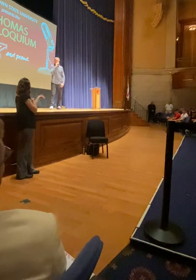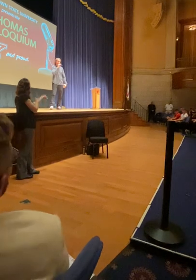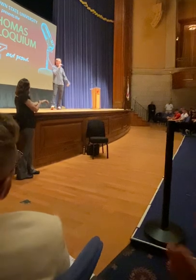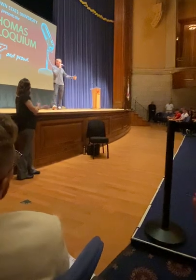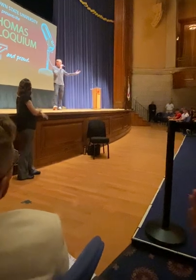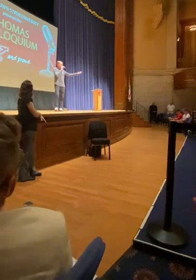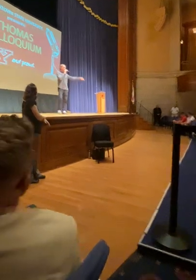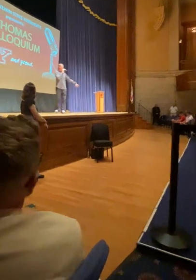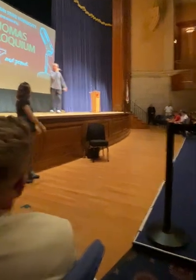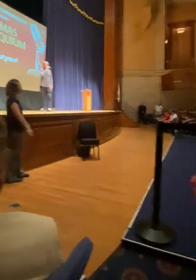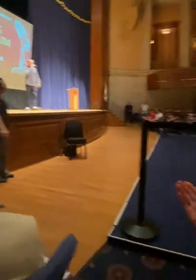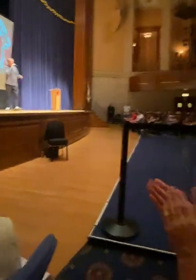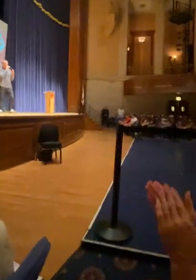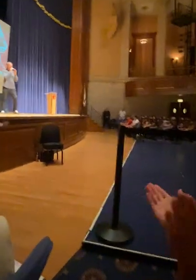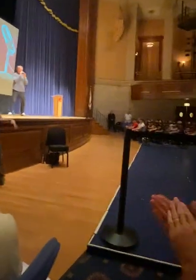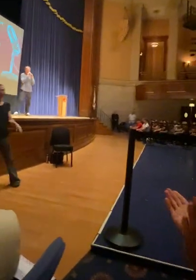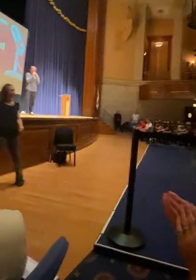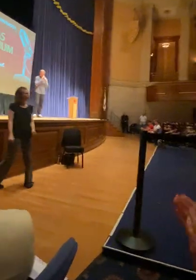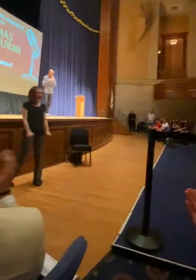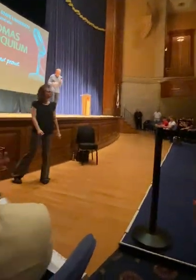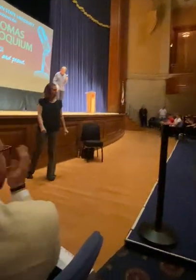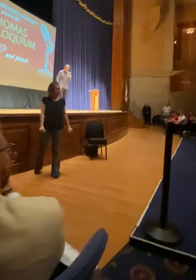That's, that's skateboarding itself. Woo!